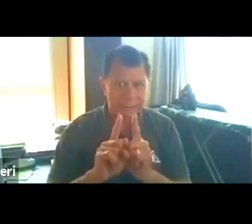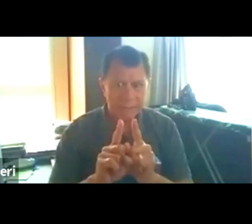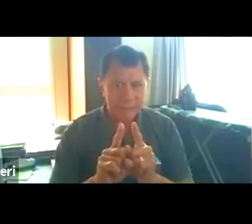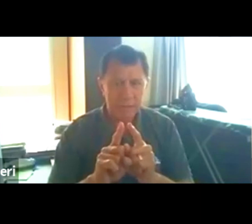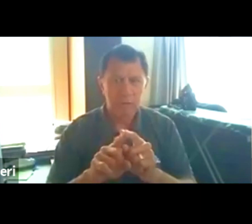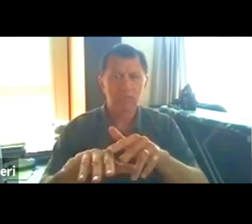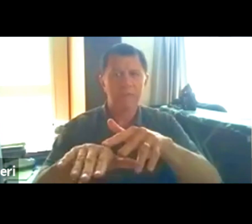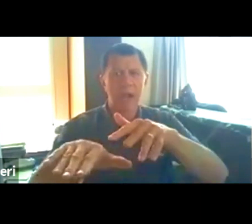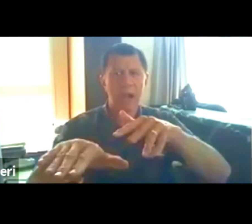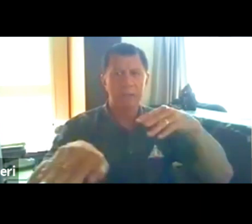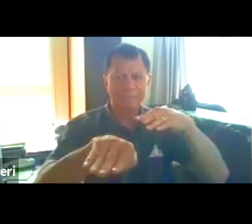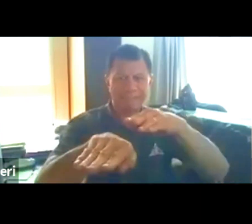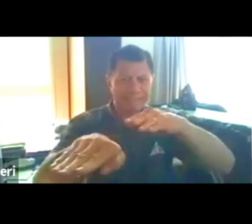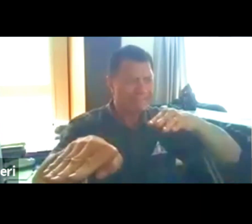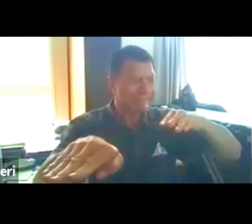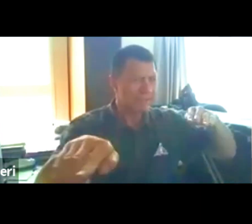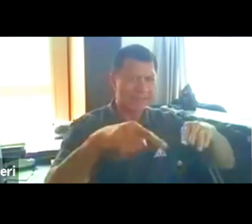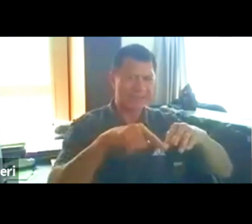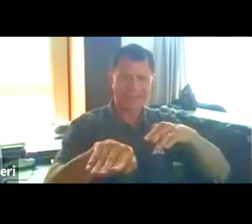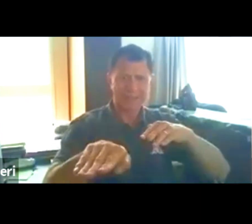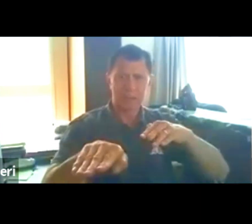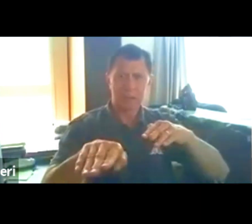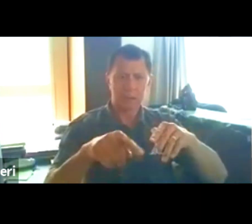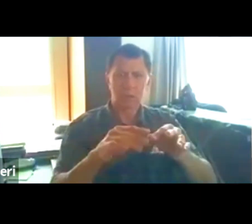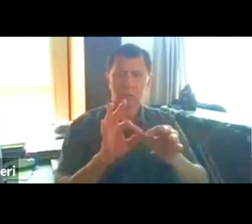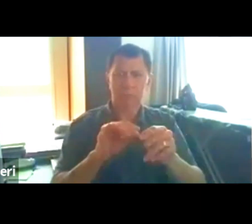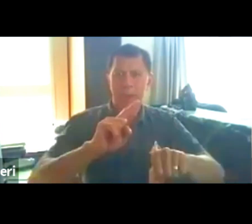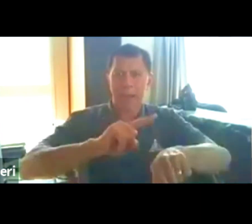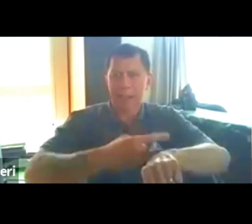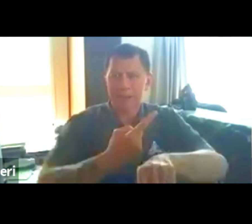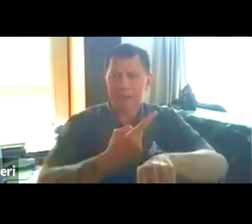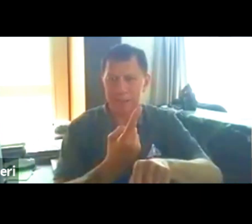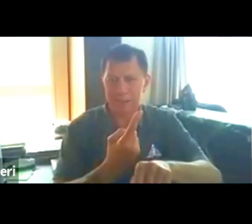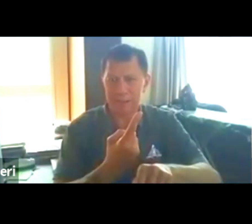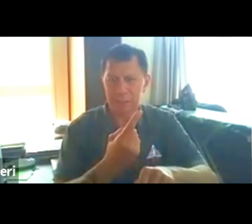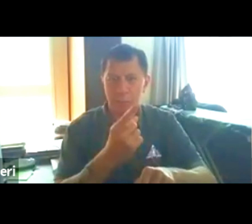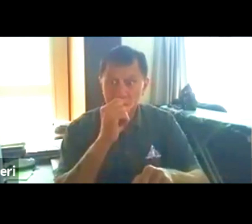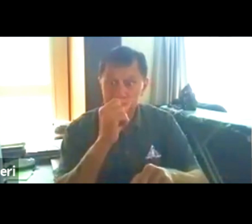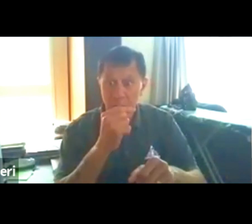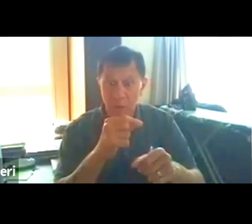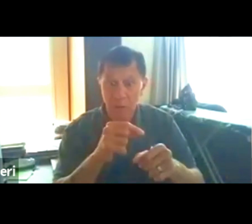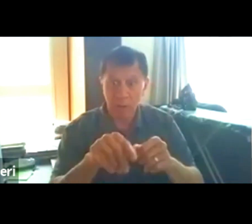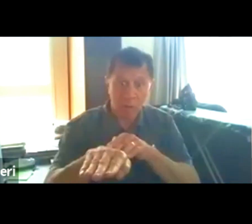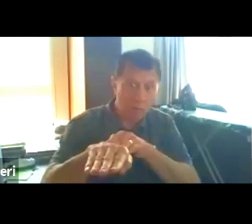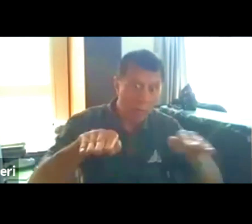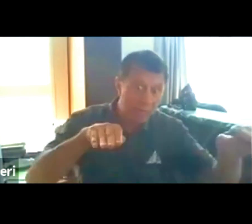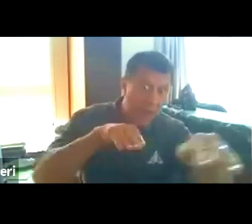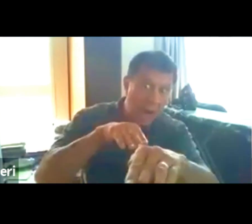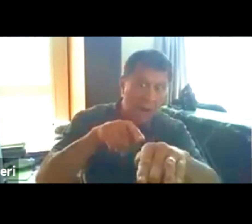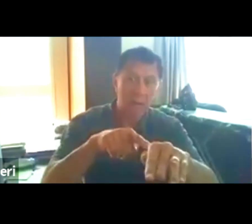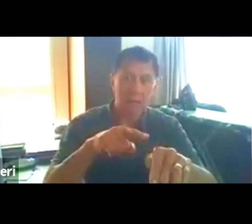the interpreter and the traffic that was there that they had to experience. The interpreter arrived